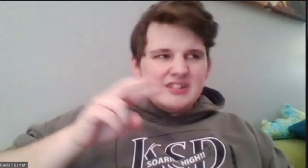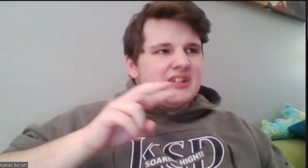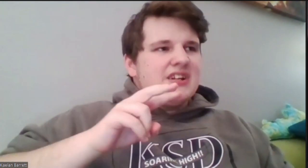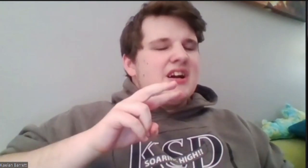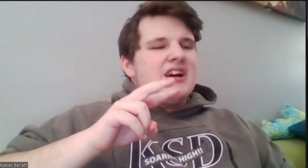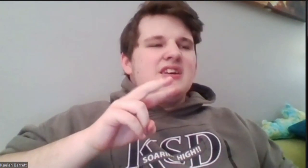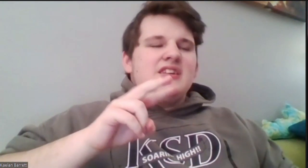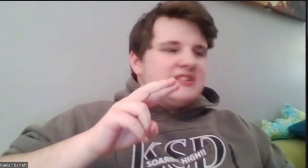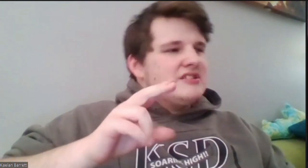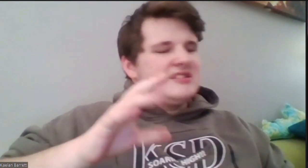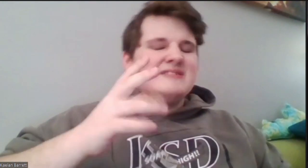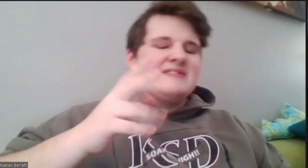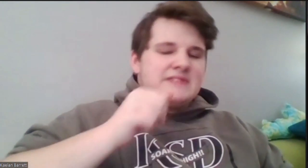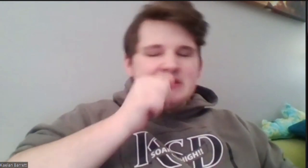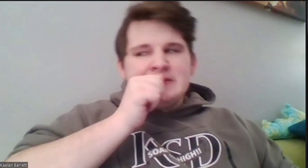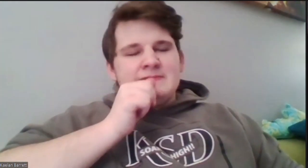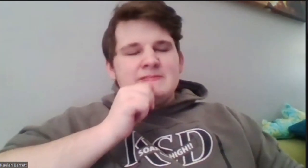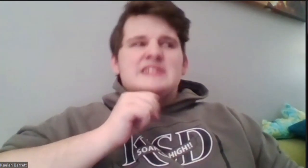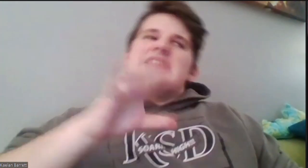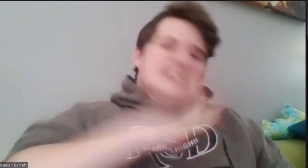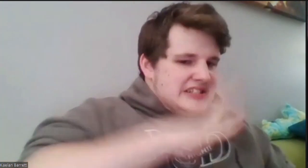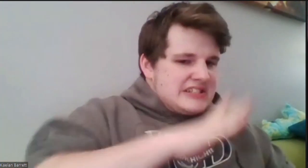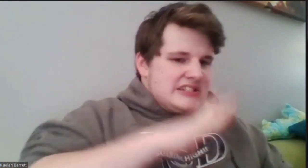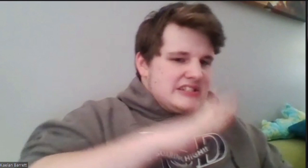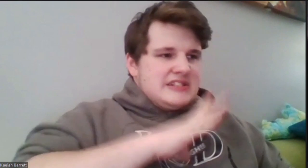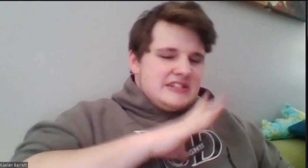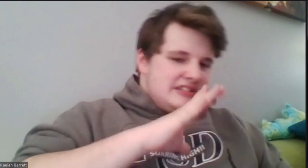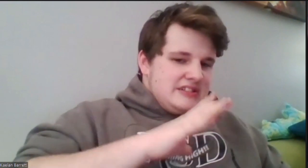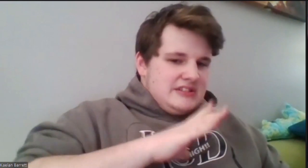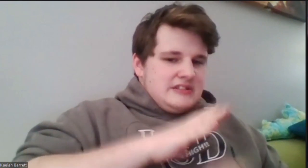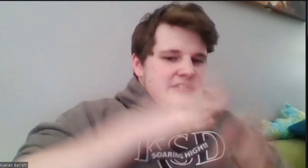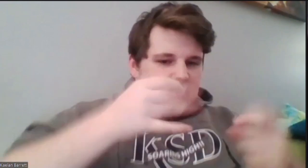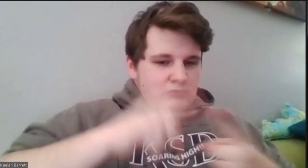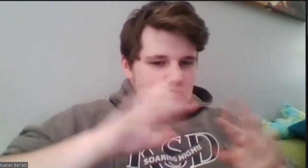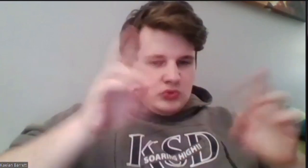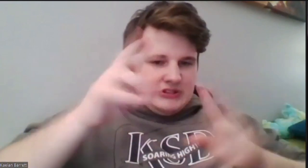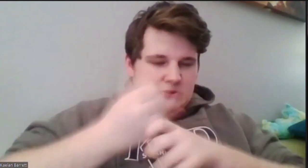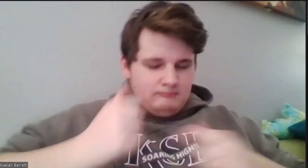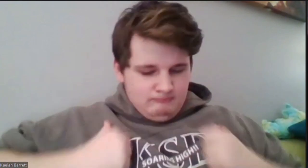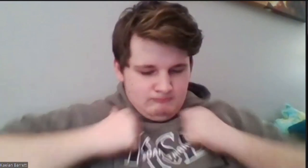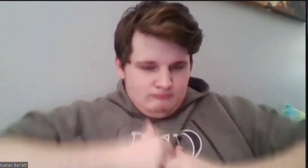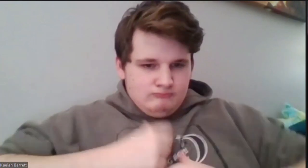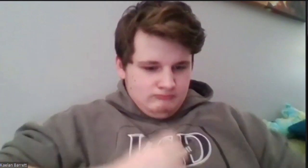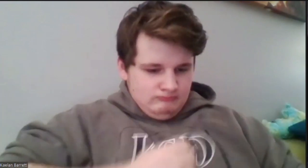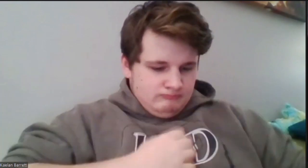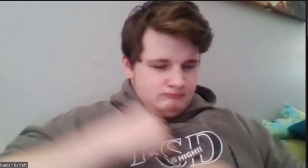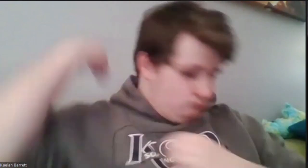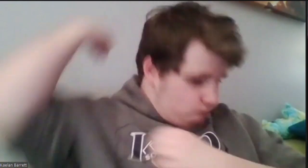said Scrooge. Fine. So he says, all right. He decides that he was going to go ahead and